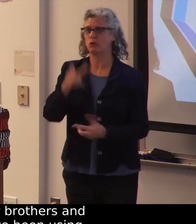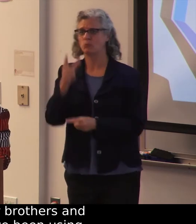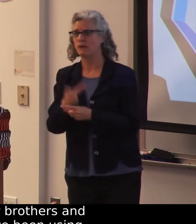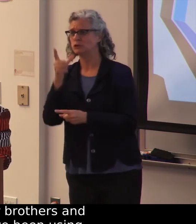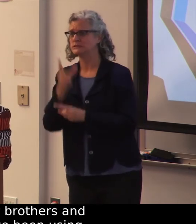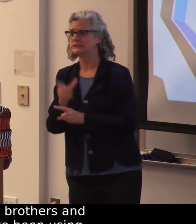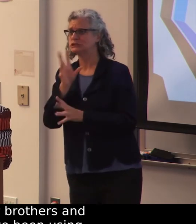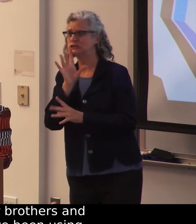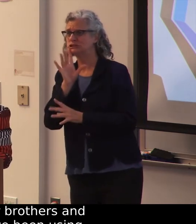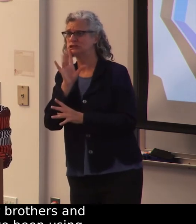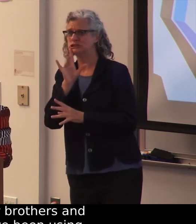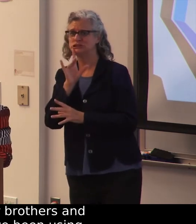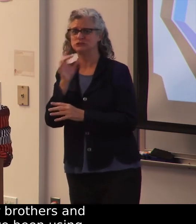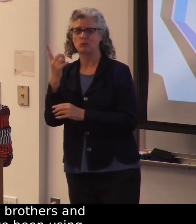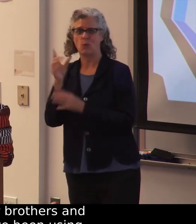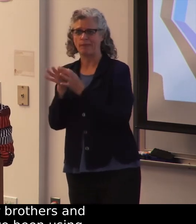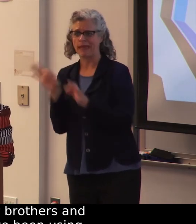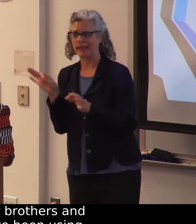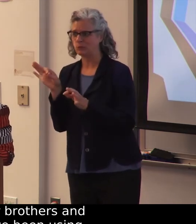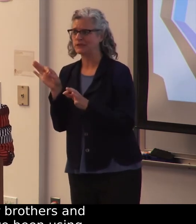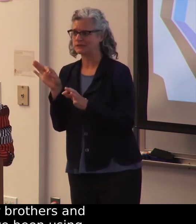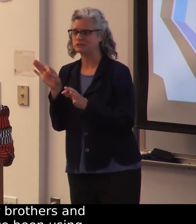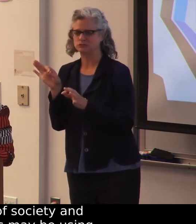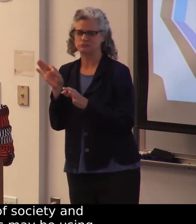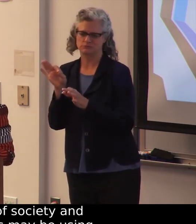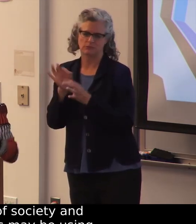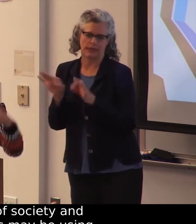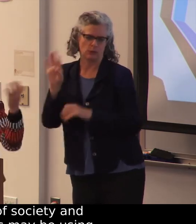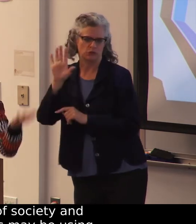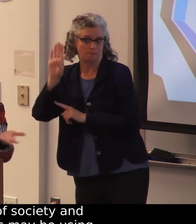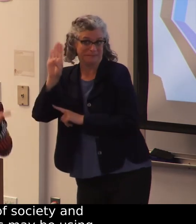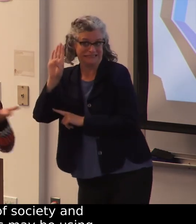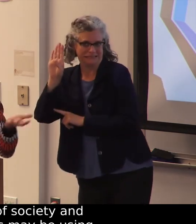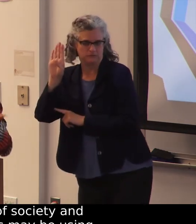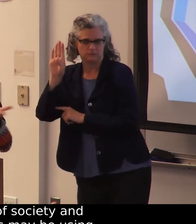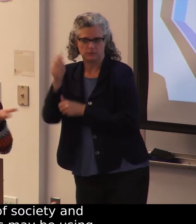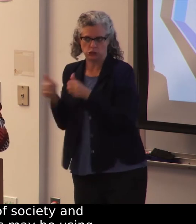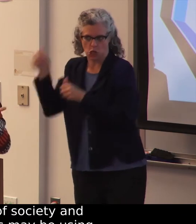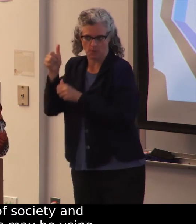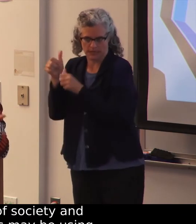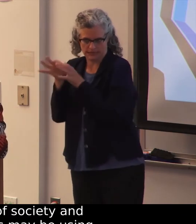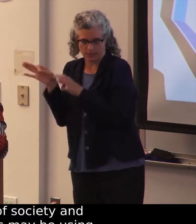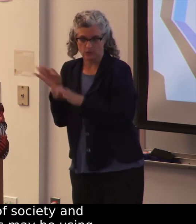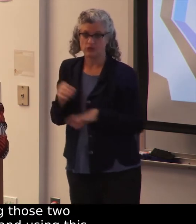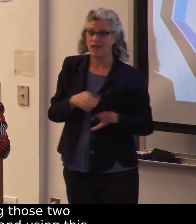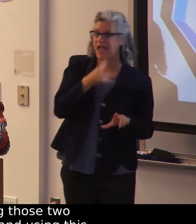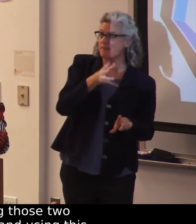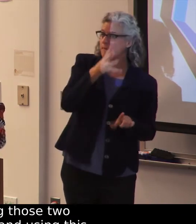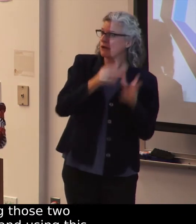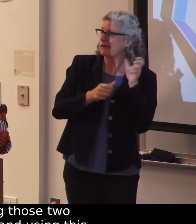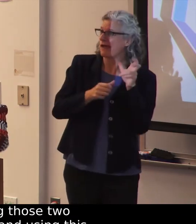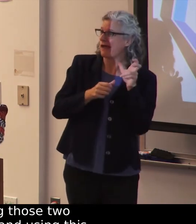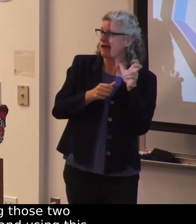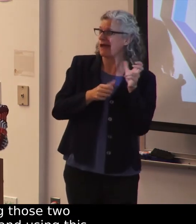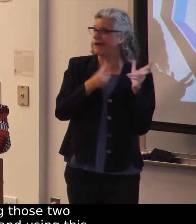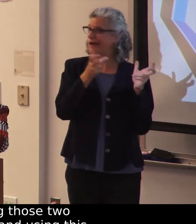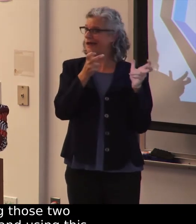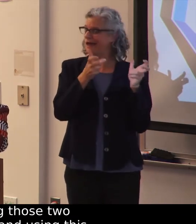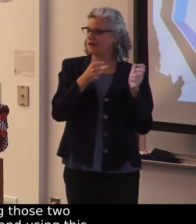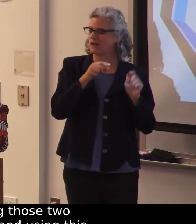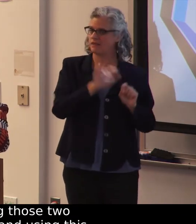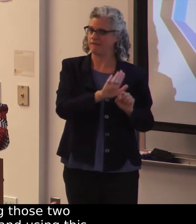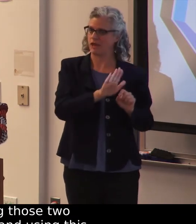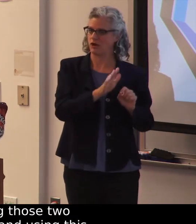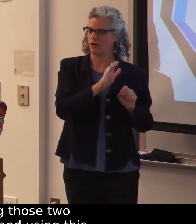sisters have been using language B, the language of the society, and their parents may be using language A, right? Okay? So they're already using those